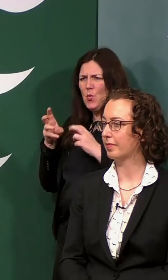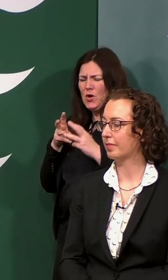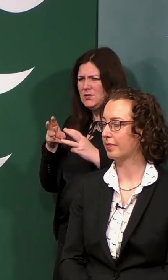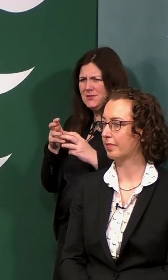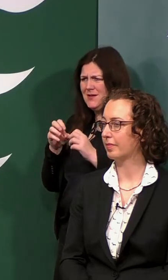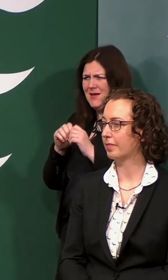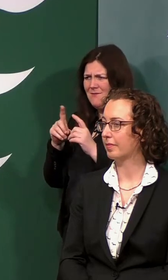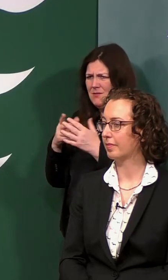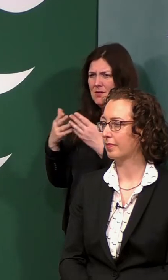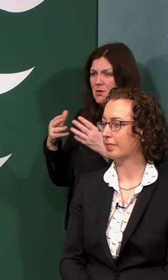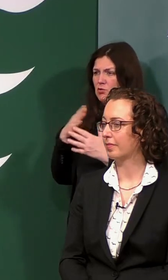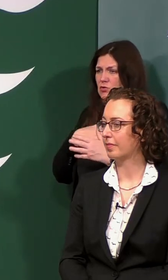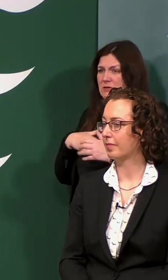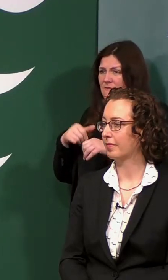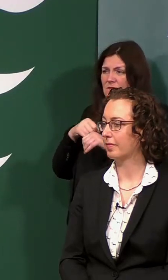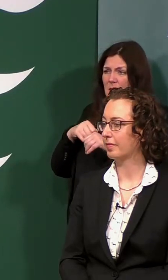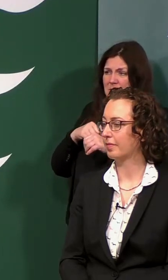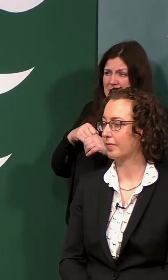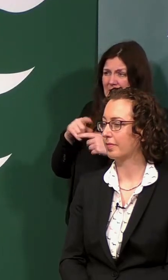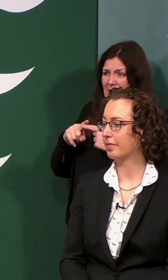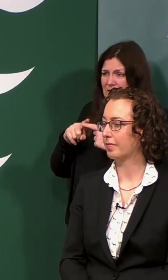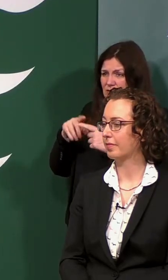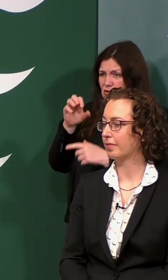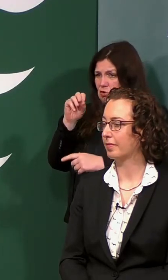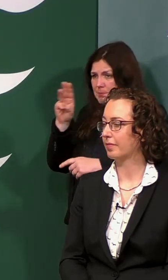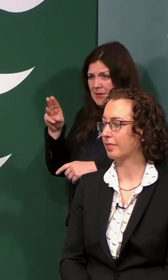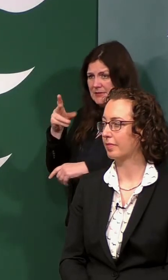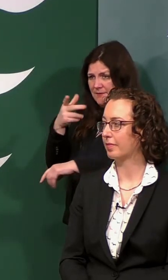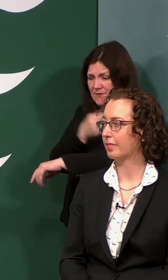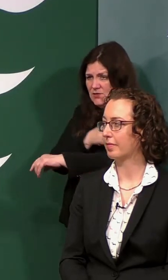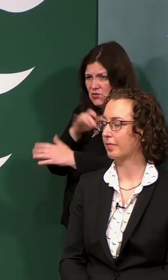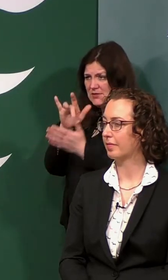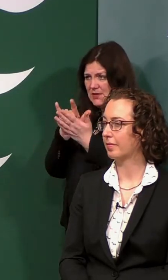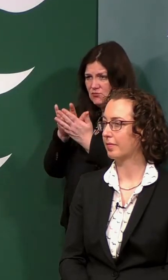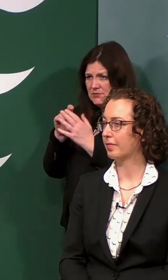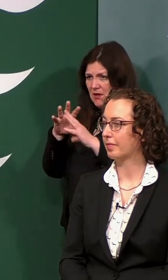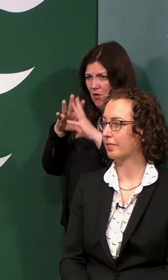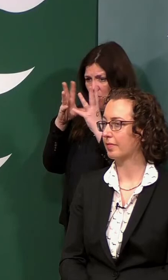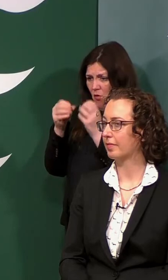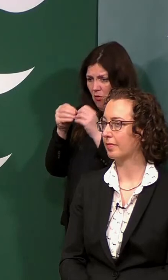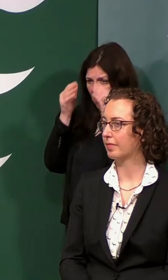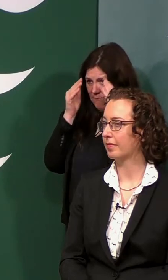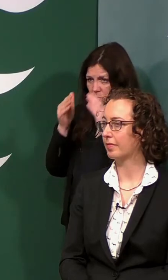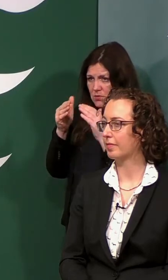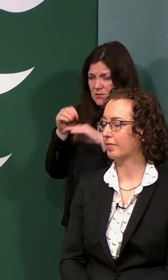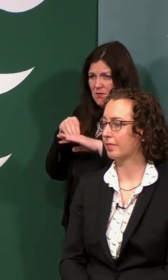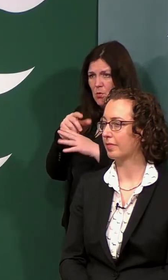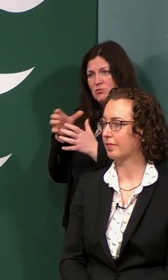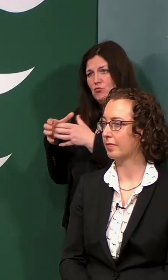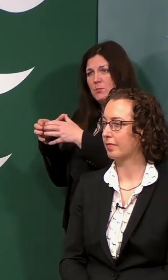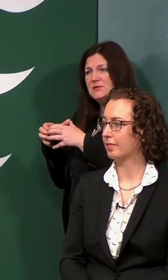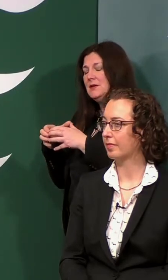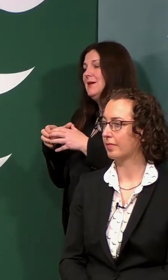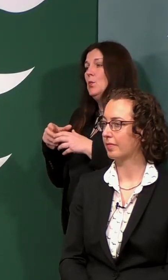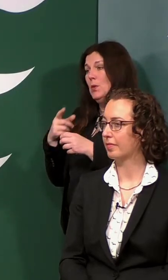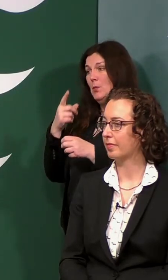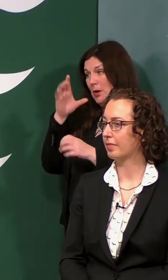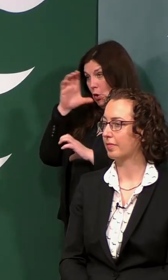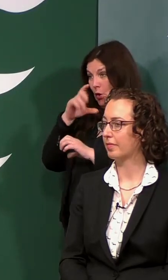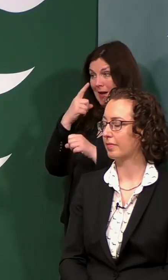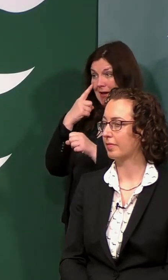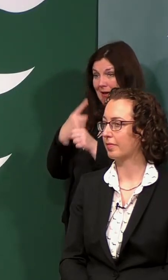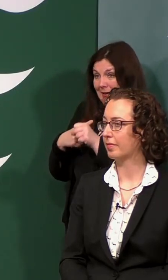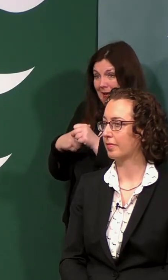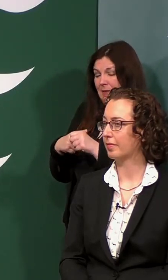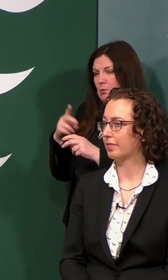just pharmacy, our GPs and our vaccination centres. That's the focus between now and the new year. We'll look at that again in the new year. Obviously,